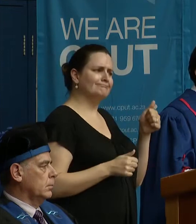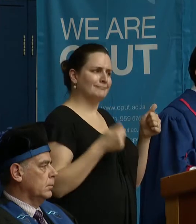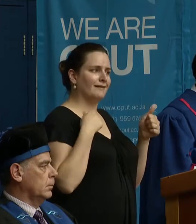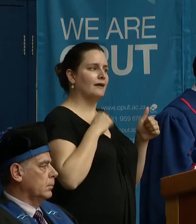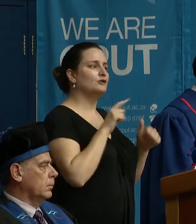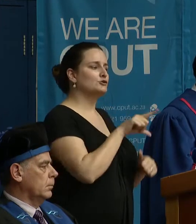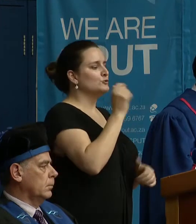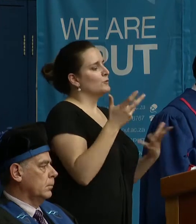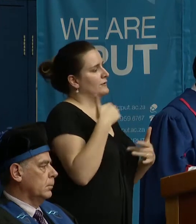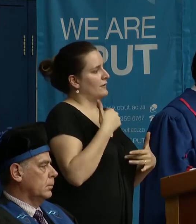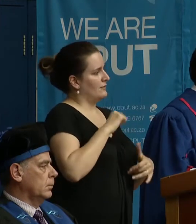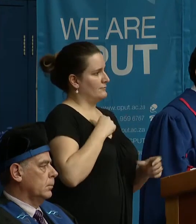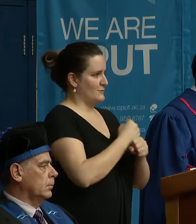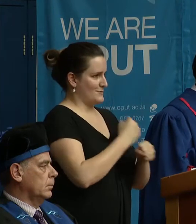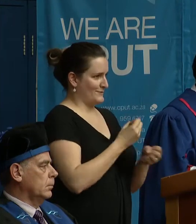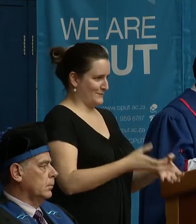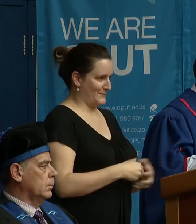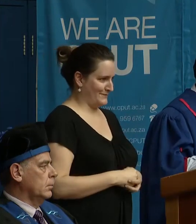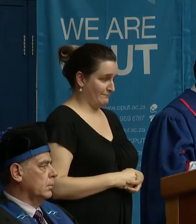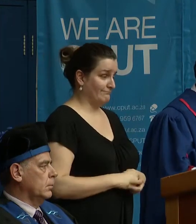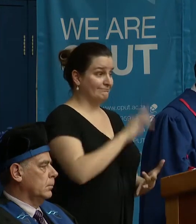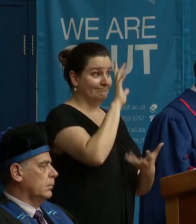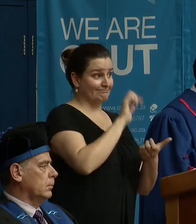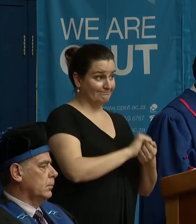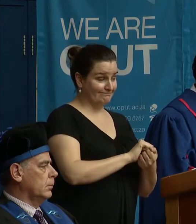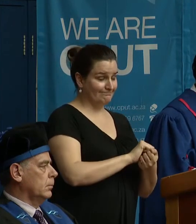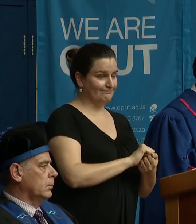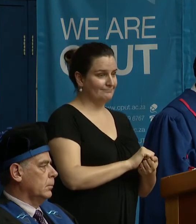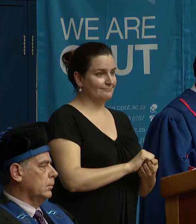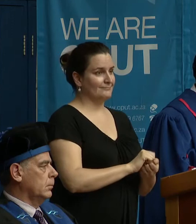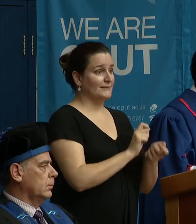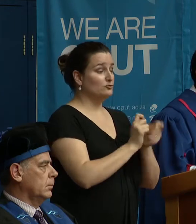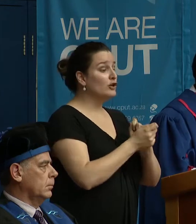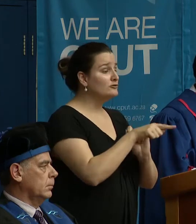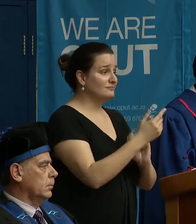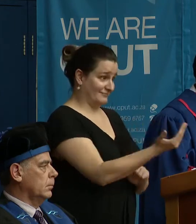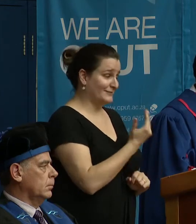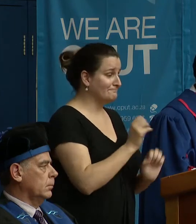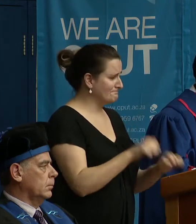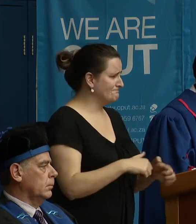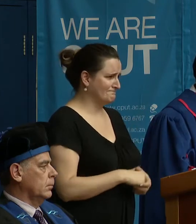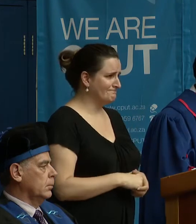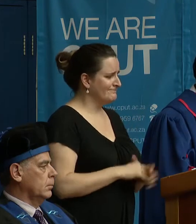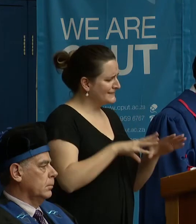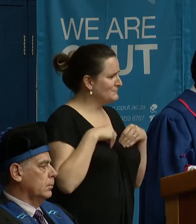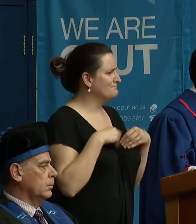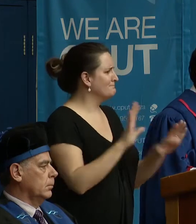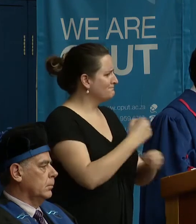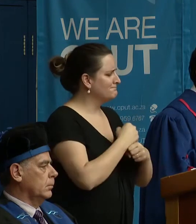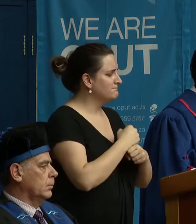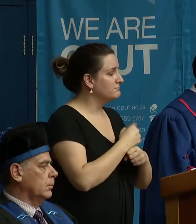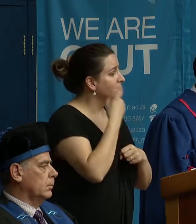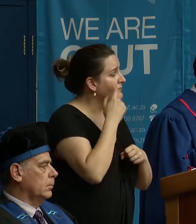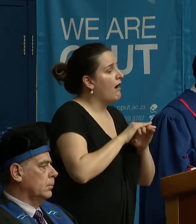talents. In summary, change is certain. Embrace it and understand how you are going to